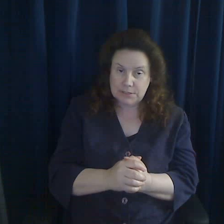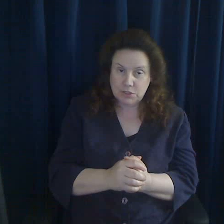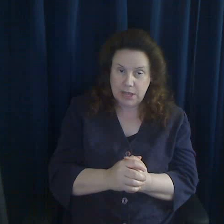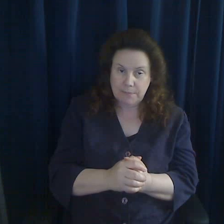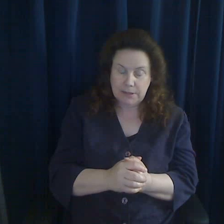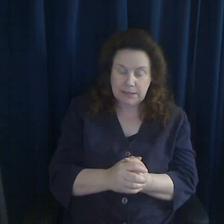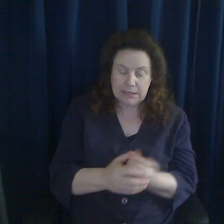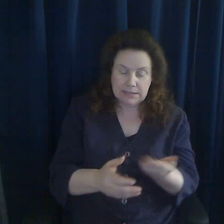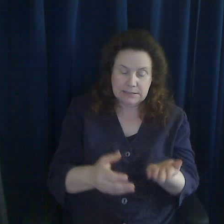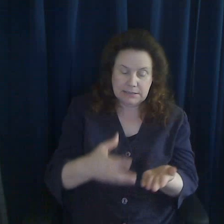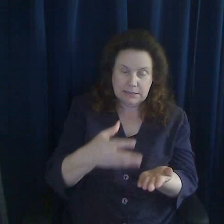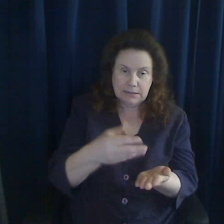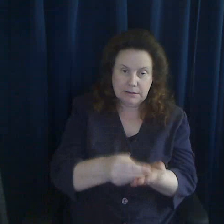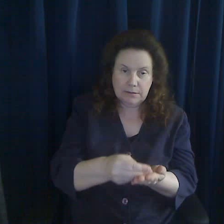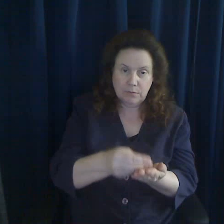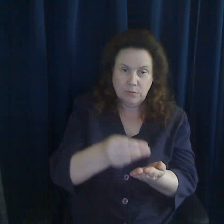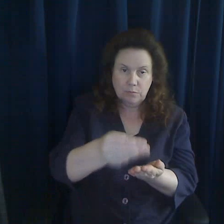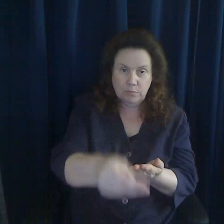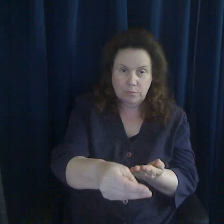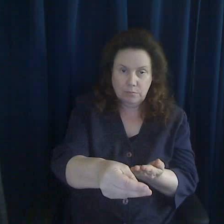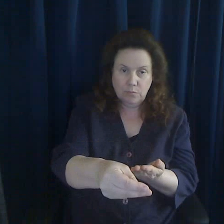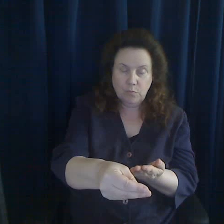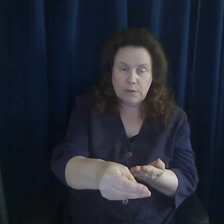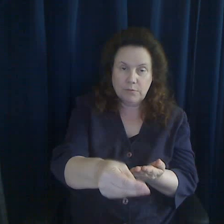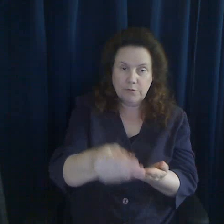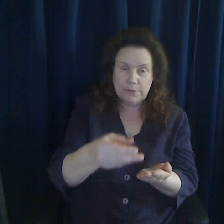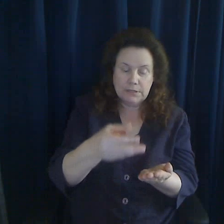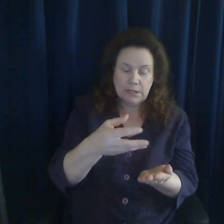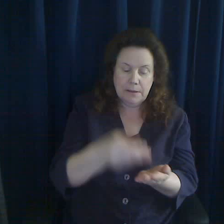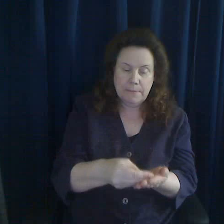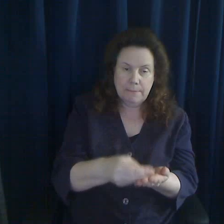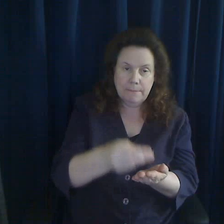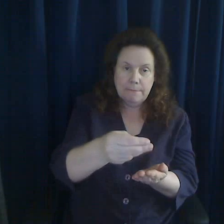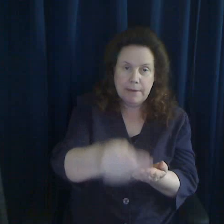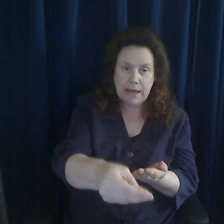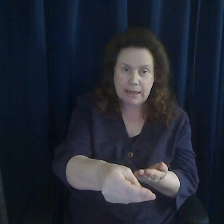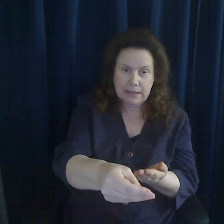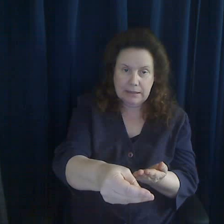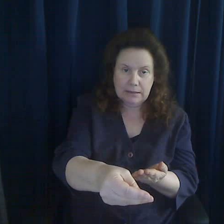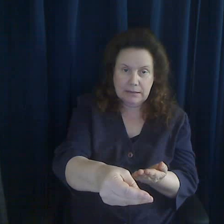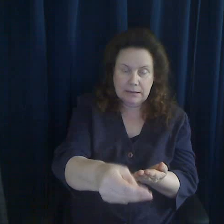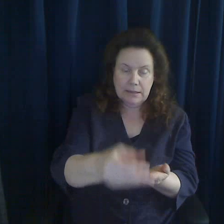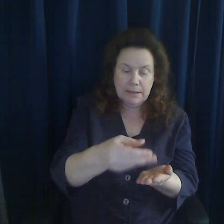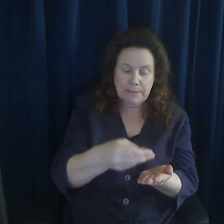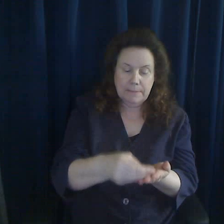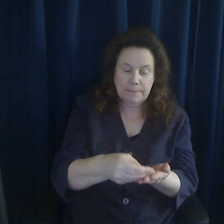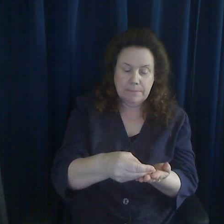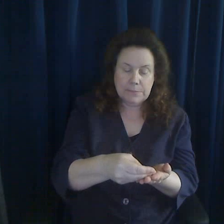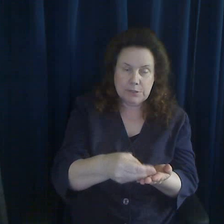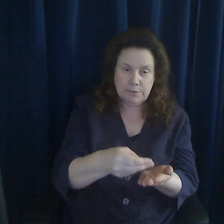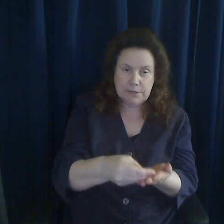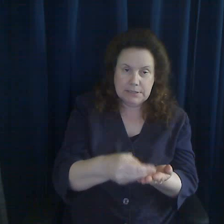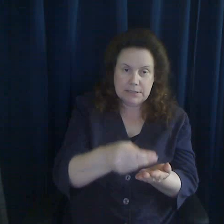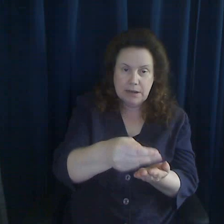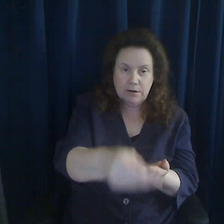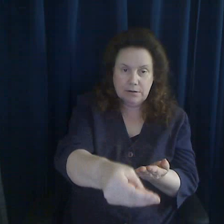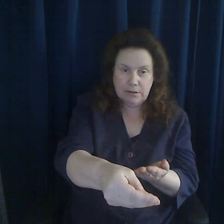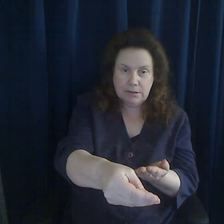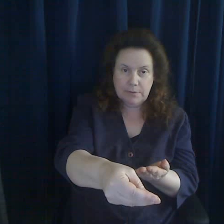versus shopping is one movement, buy. So the money's there and the